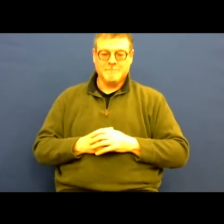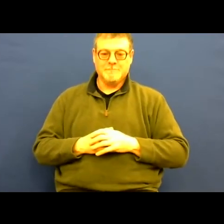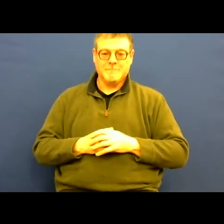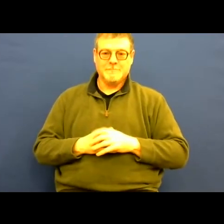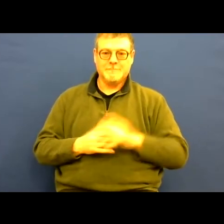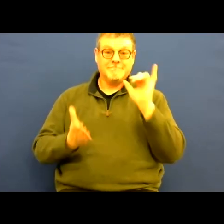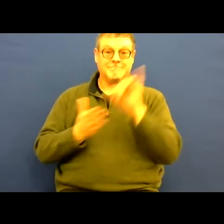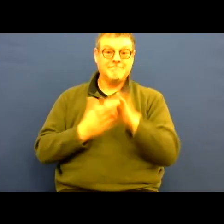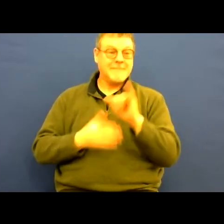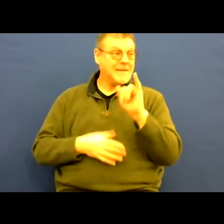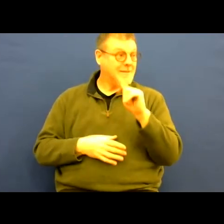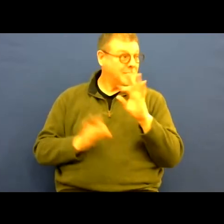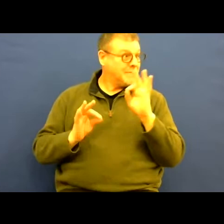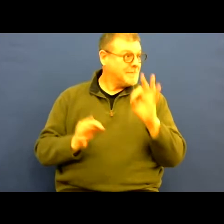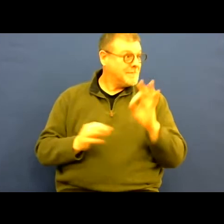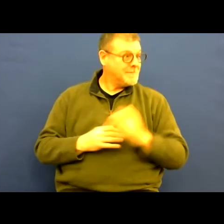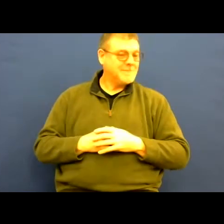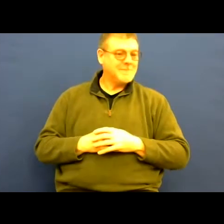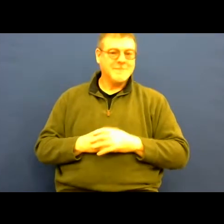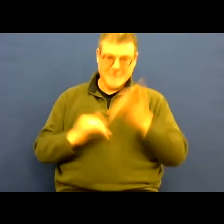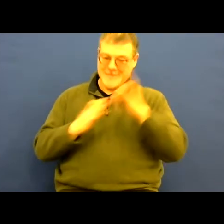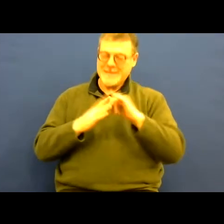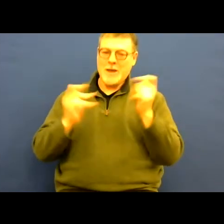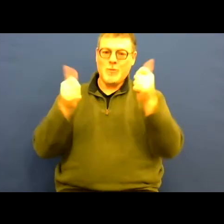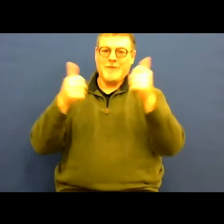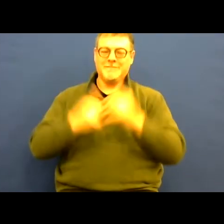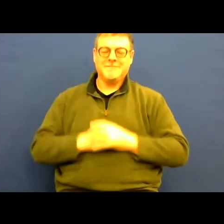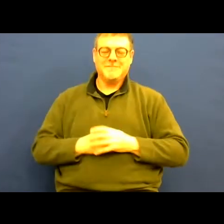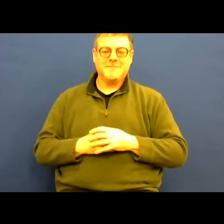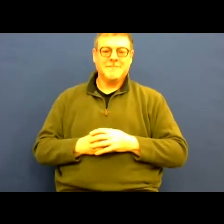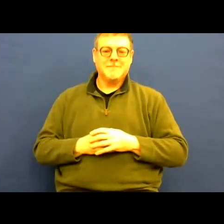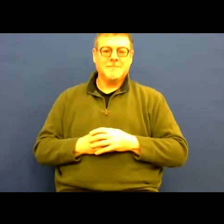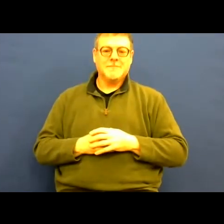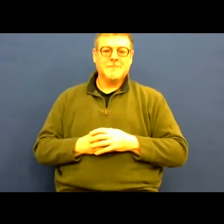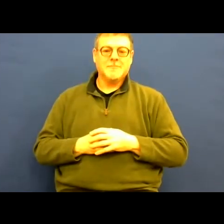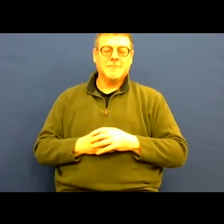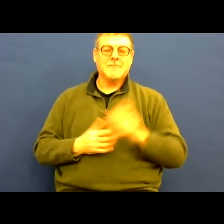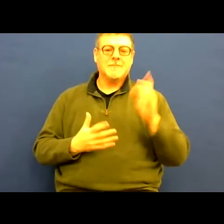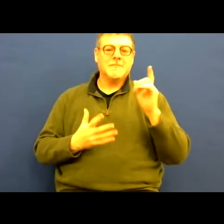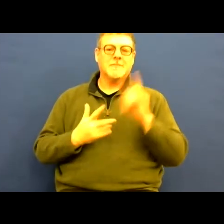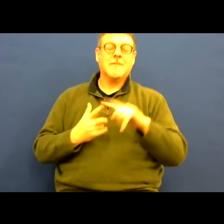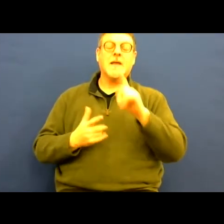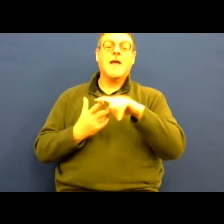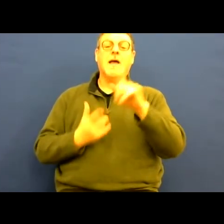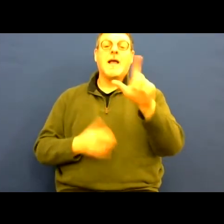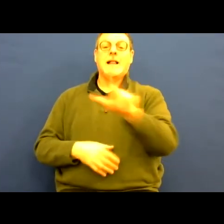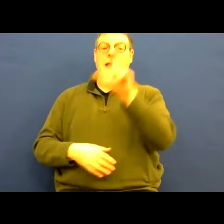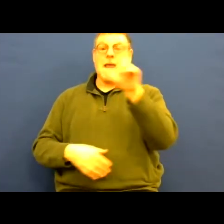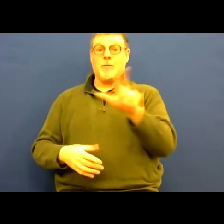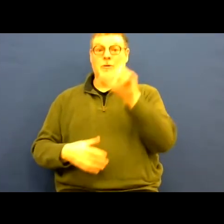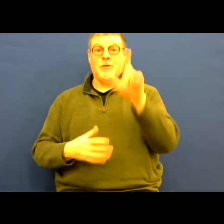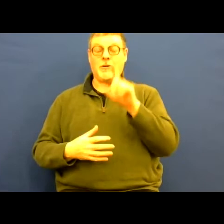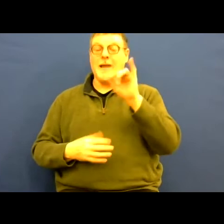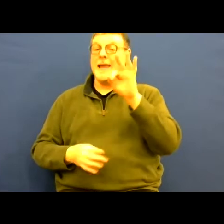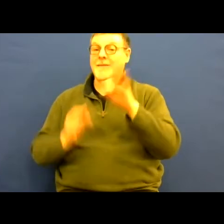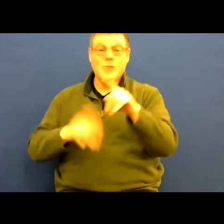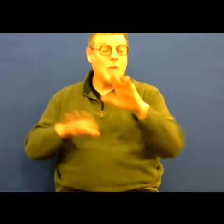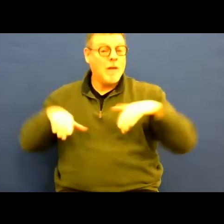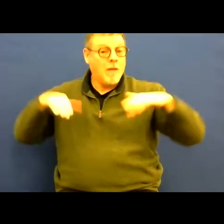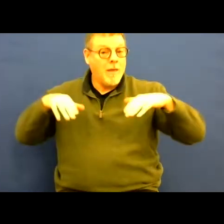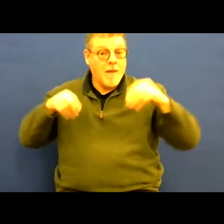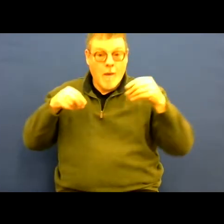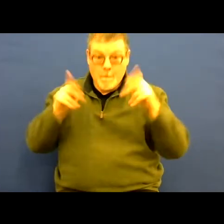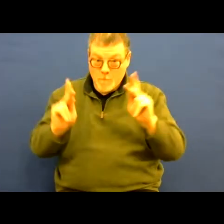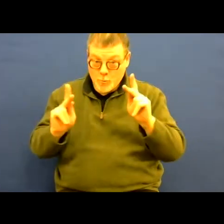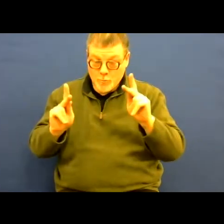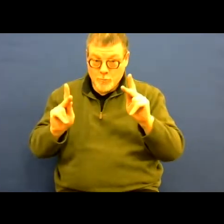That's it? Wow, that was quick, Joe. Okay, the library. If you haven't had an opportunity to,